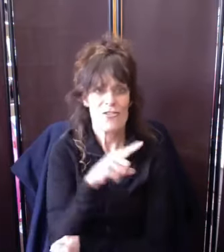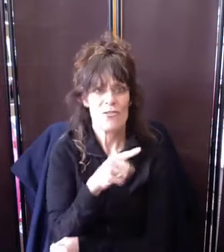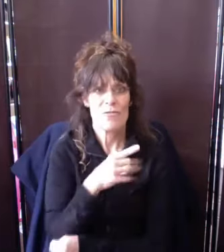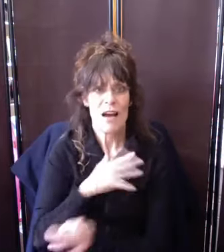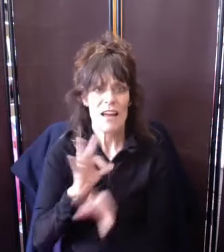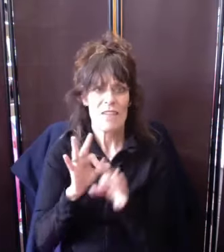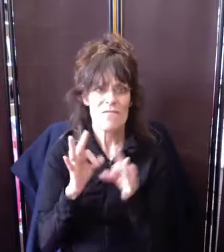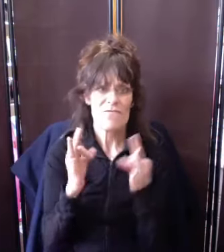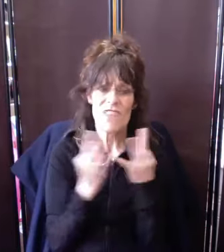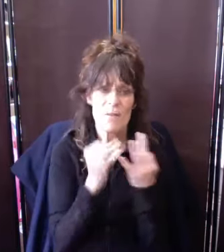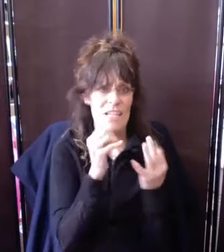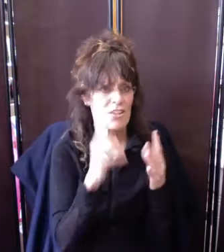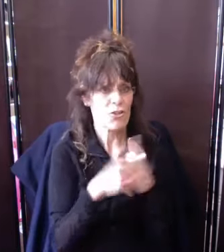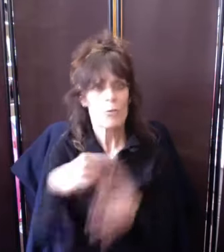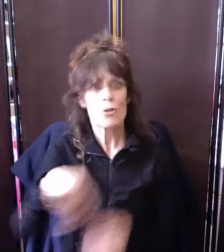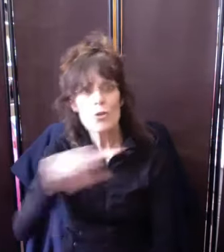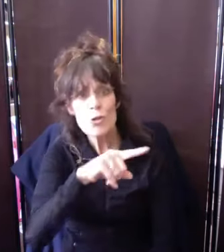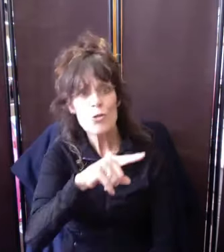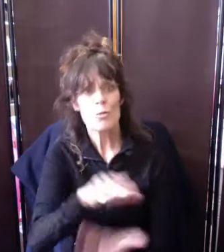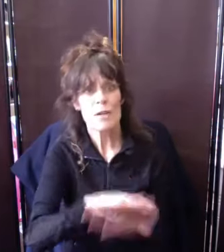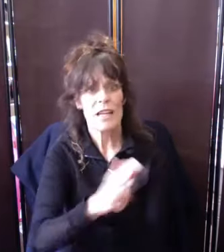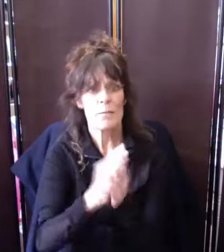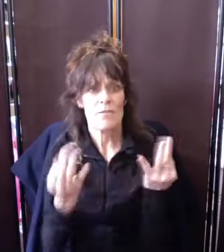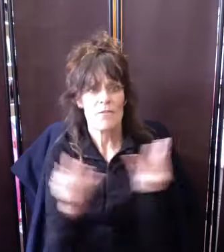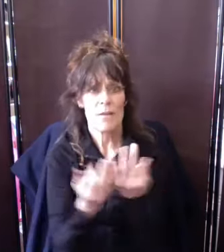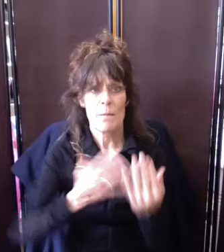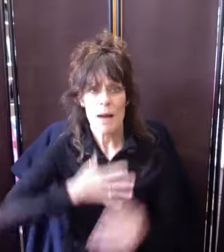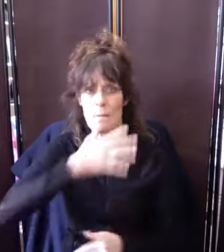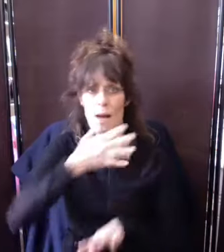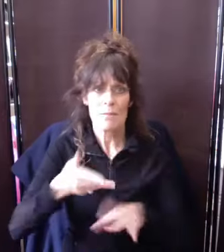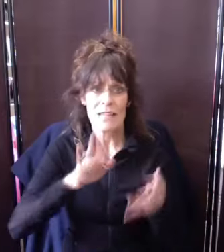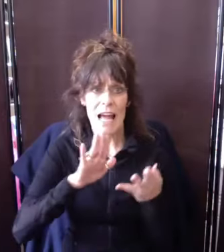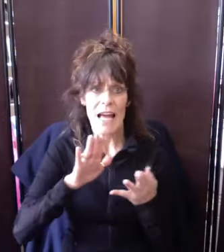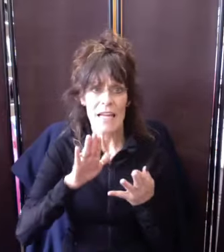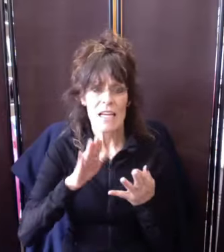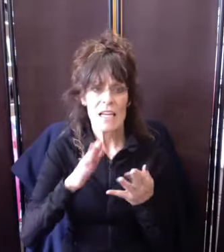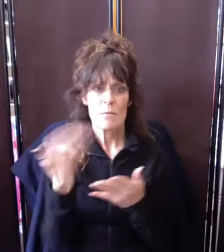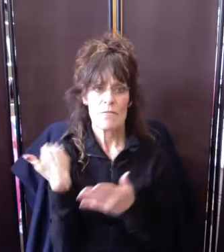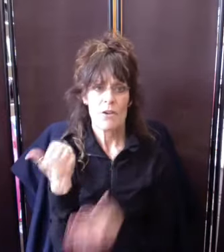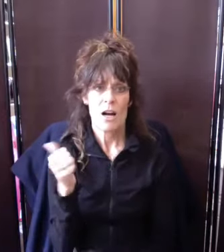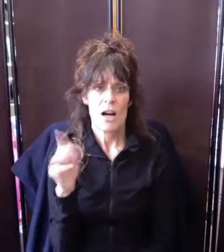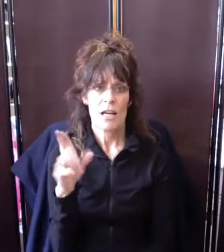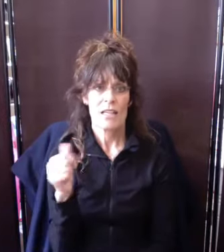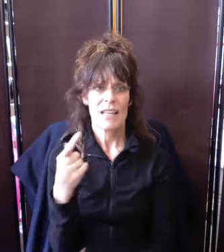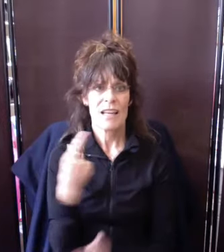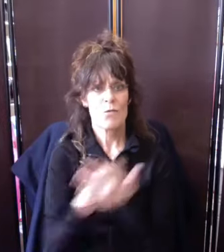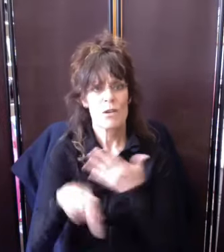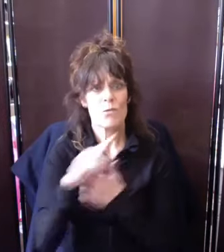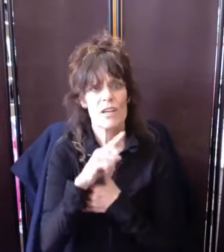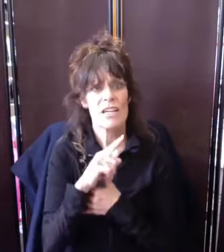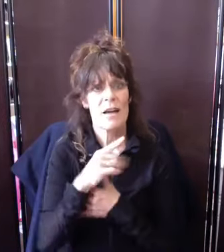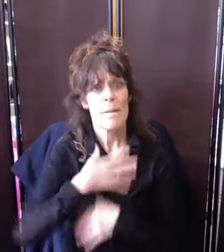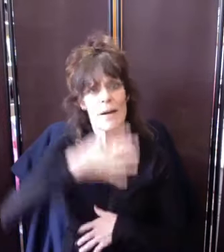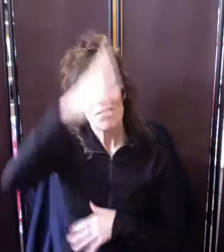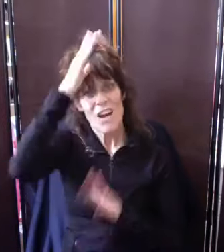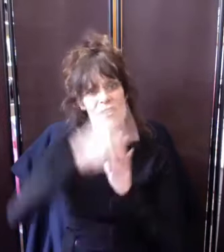guys are my family. I buried my mom in August, and a week later, my father-in-law. And it was a rough go at the end.